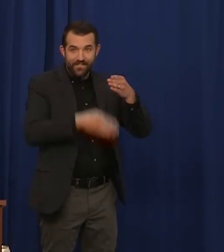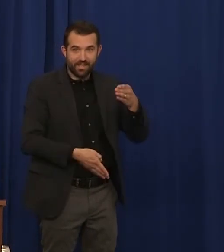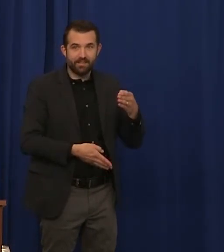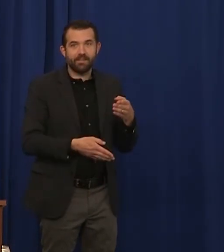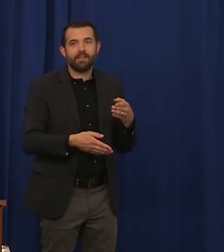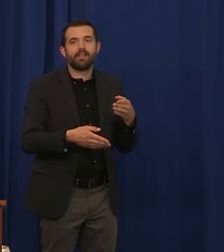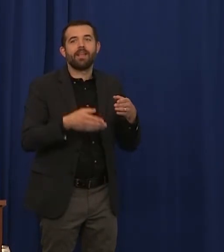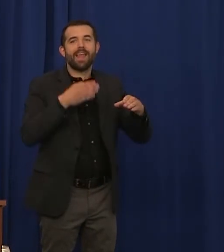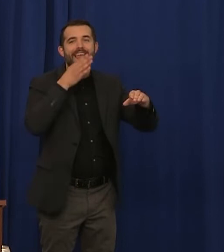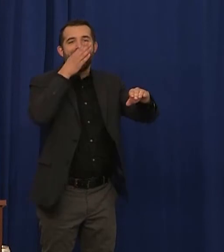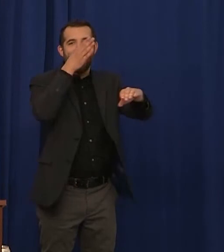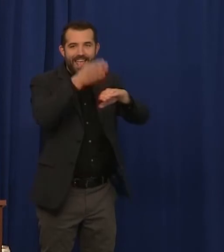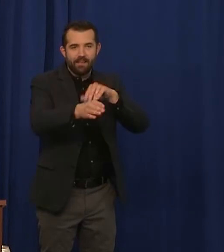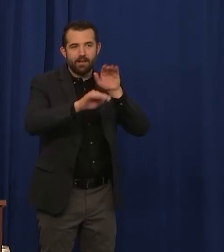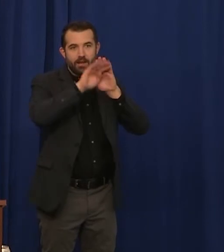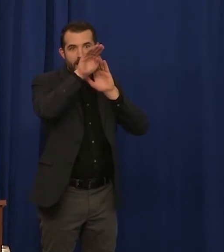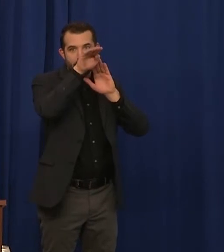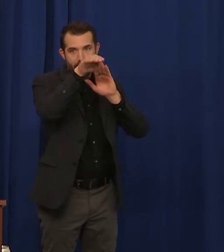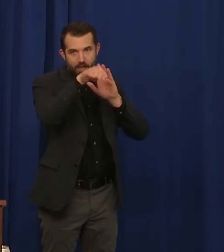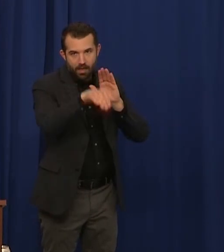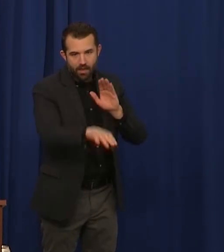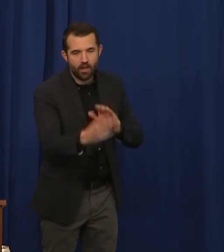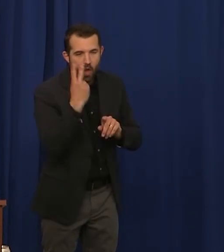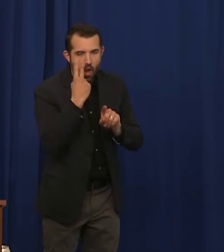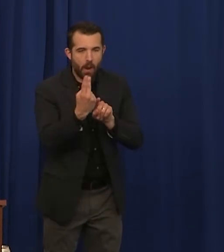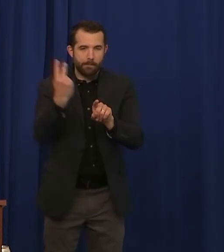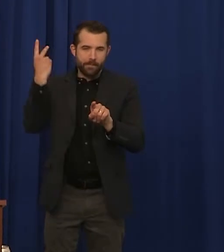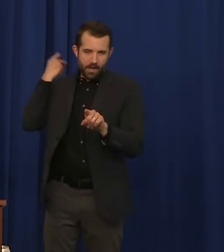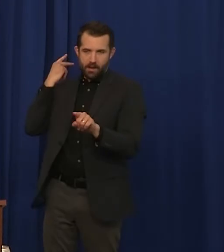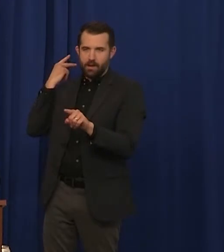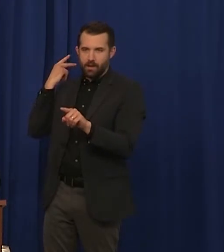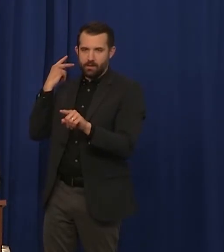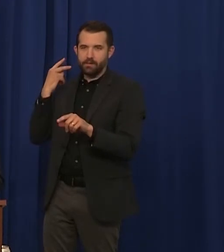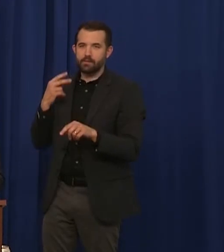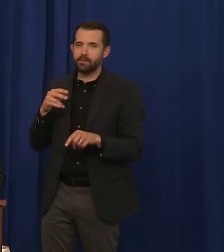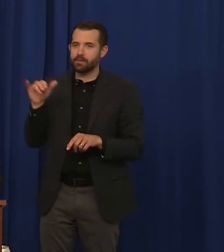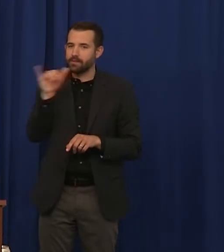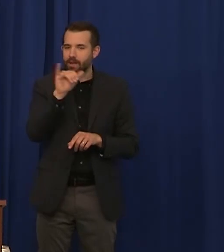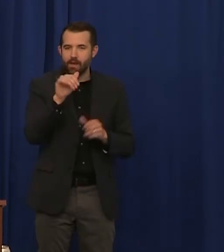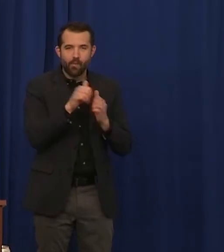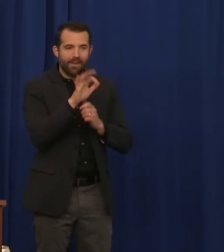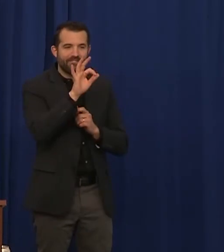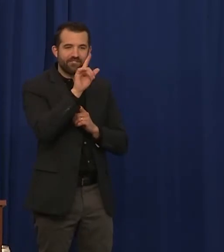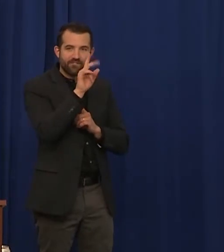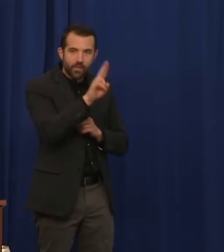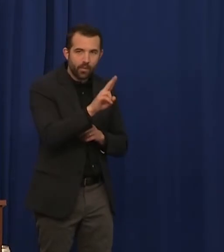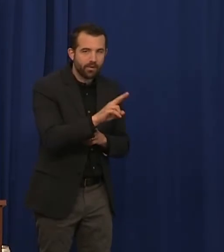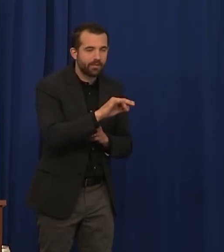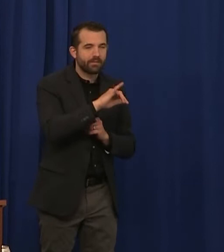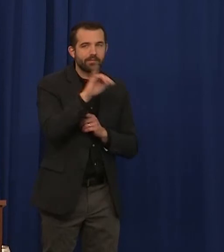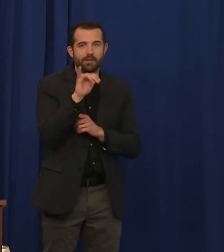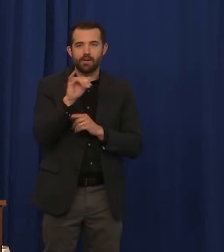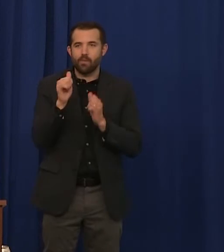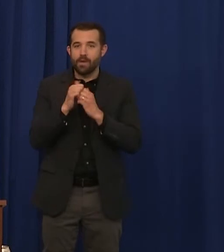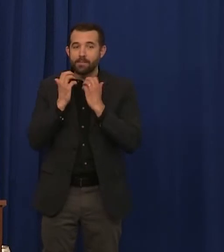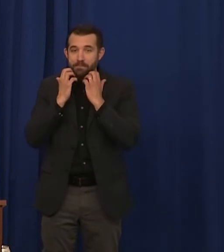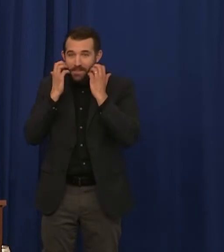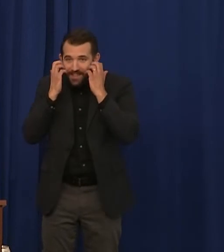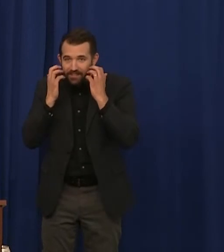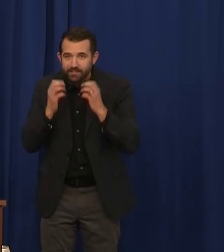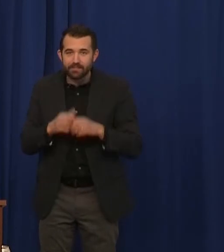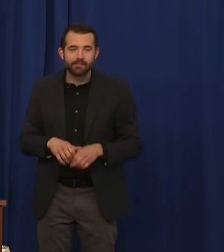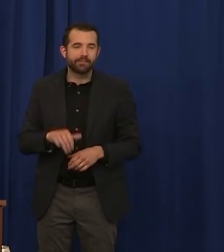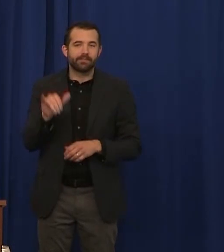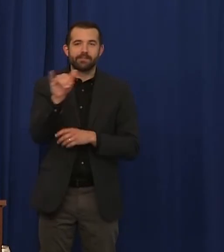on it. And that's the case with flu outbreaks, it's the case with measles outbreaks, it's the case with foodborne outbreaks. It's only